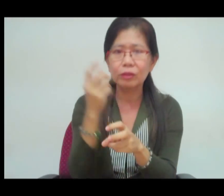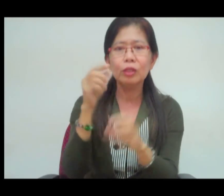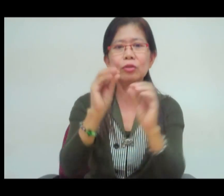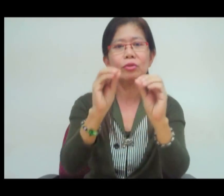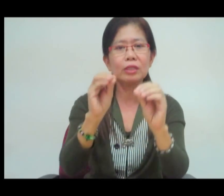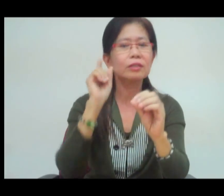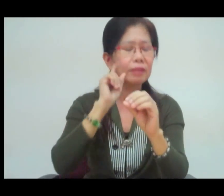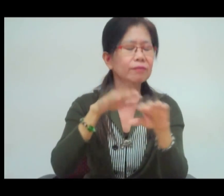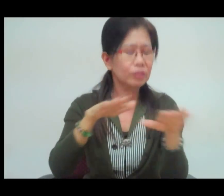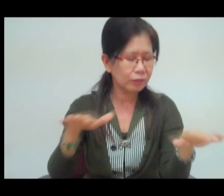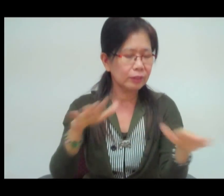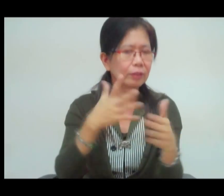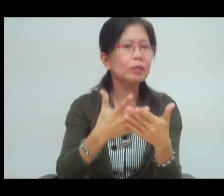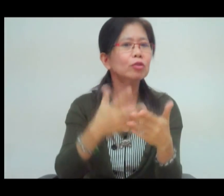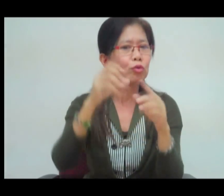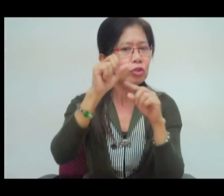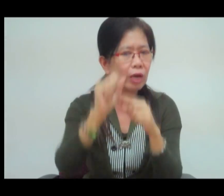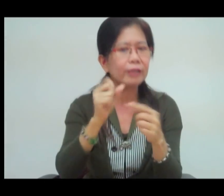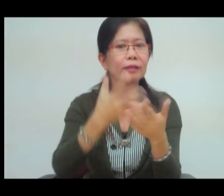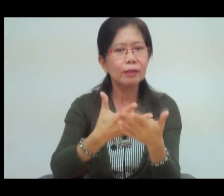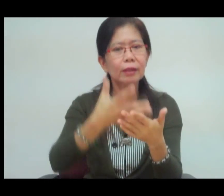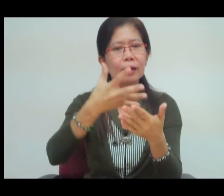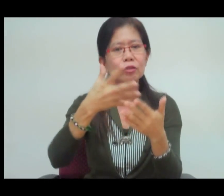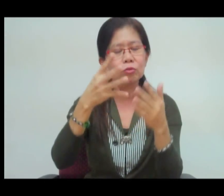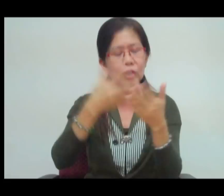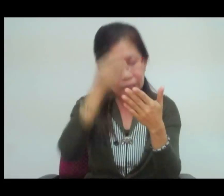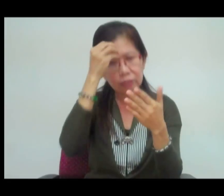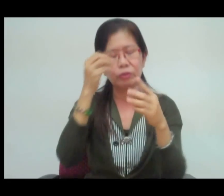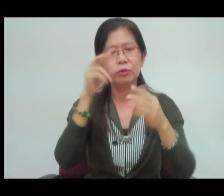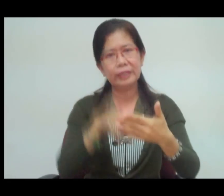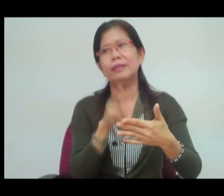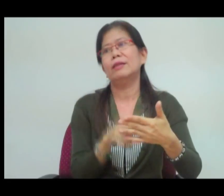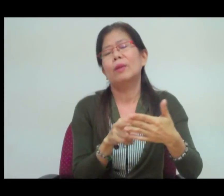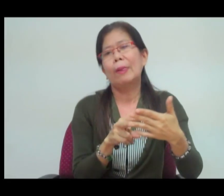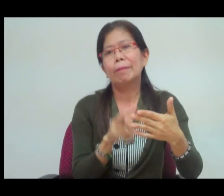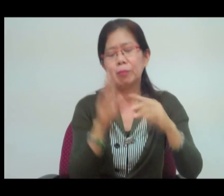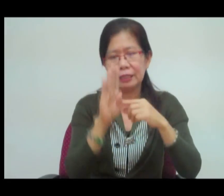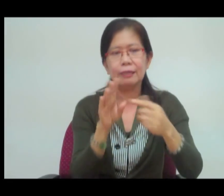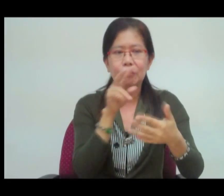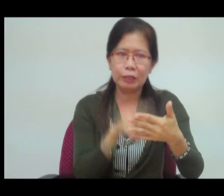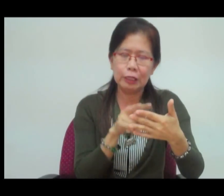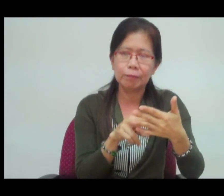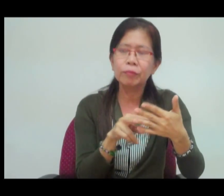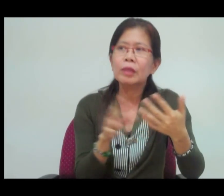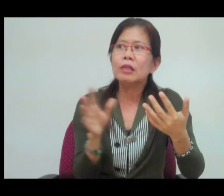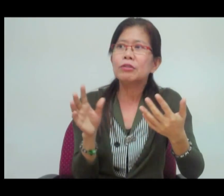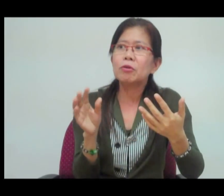to teach deaf children to start to learn reading, beginning reading. So